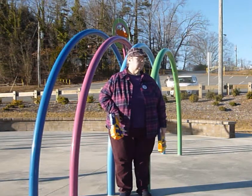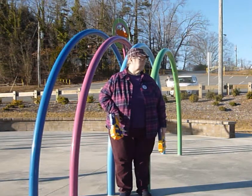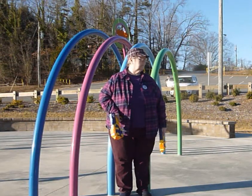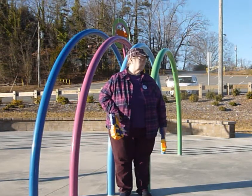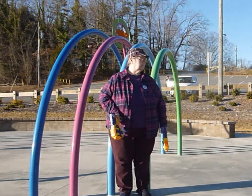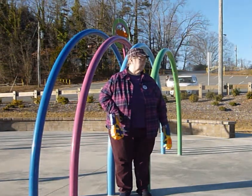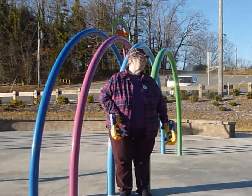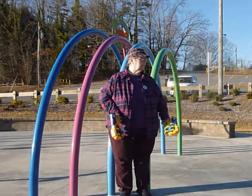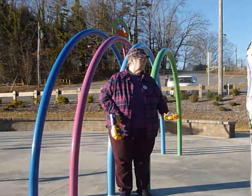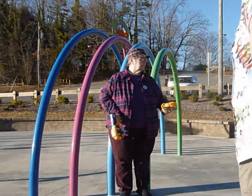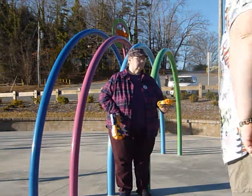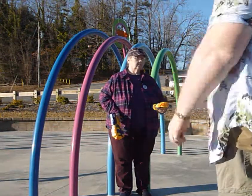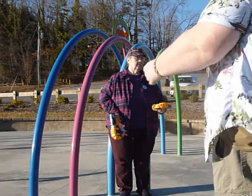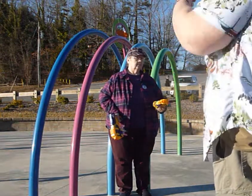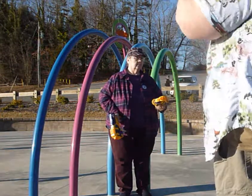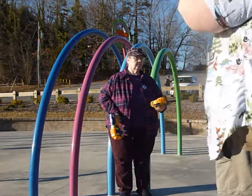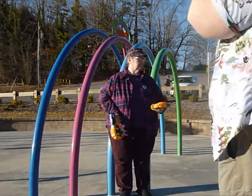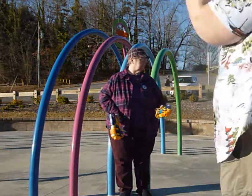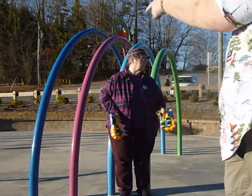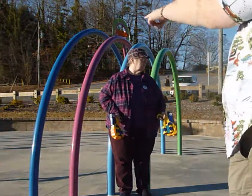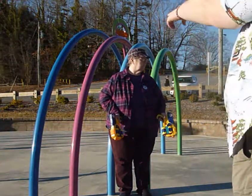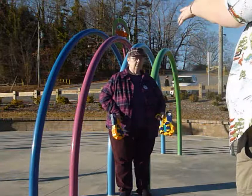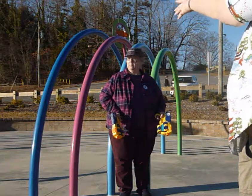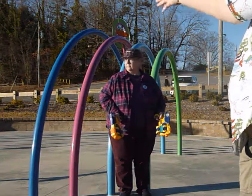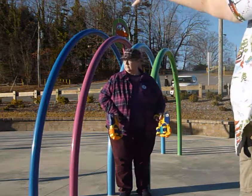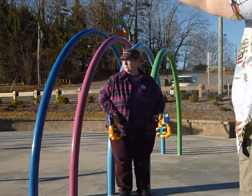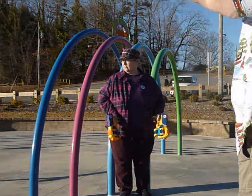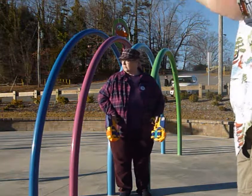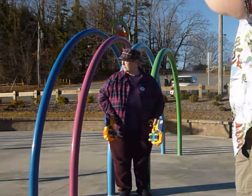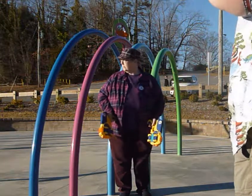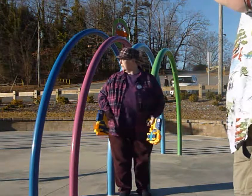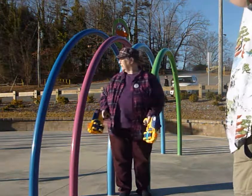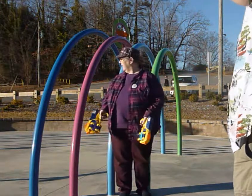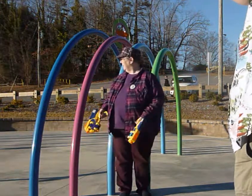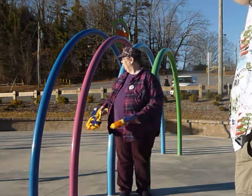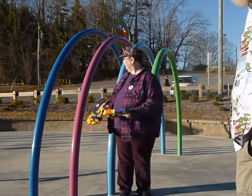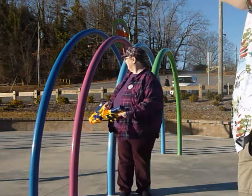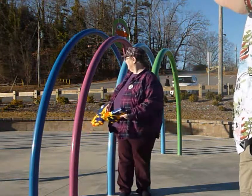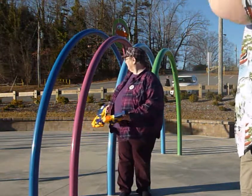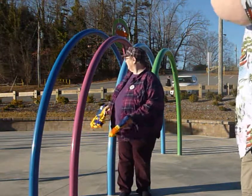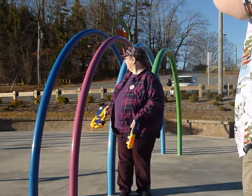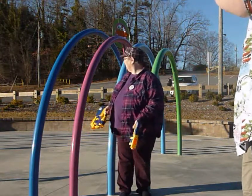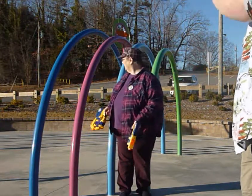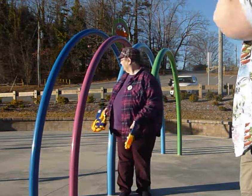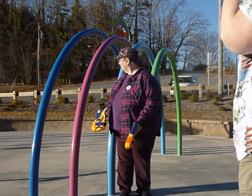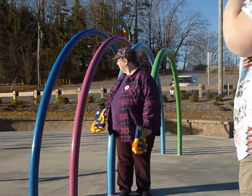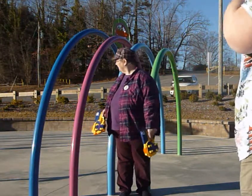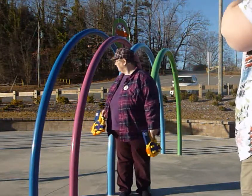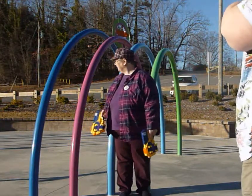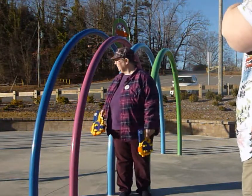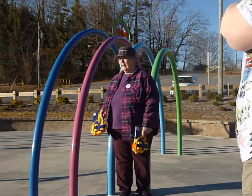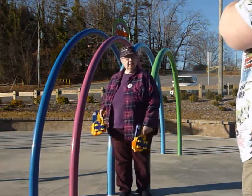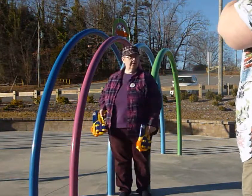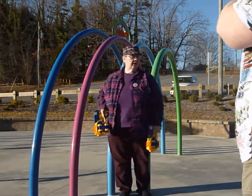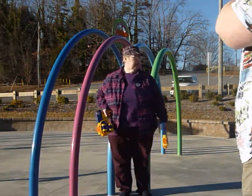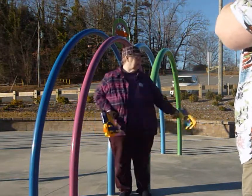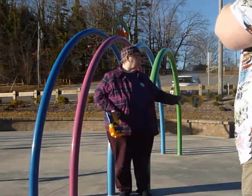So, we want to, I mean, really, we got all that to shoot under. I know, but this is the most colorful. Mm-hmm. I like the